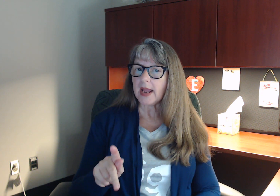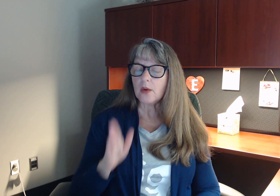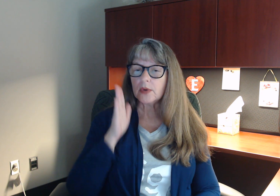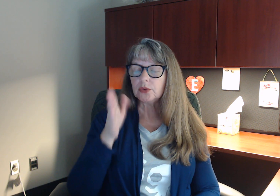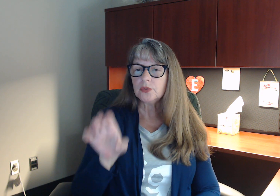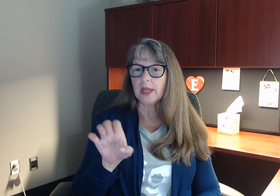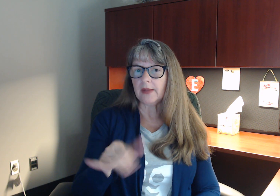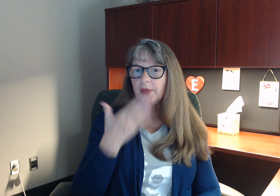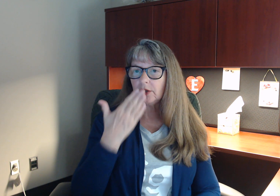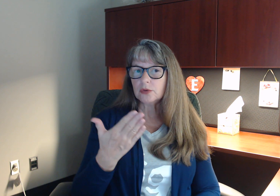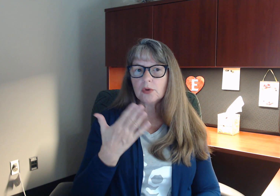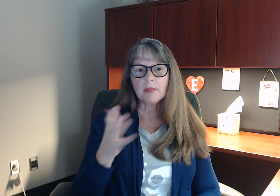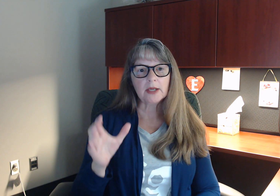will do that. Thank you so much.